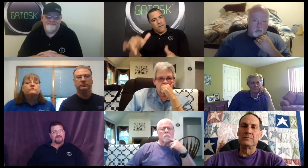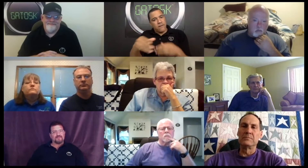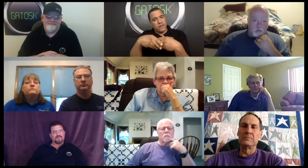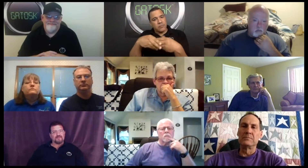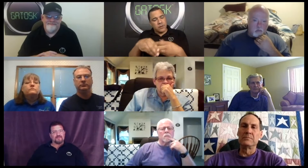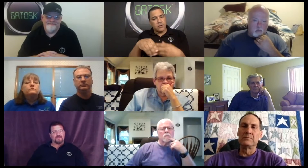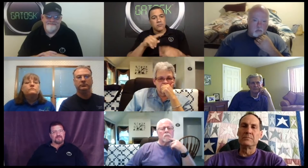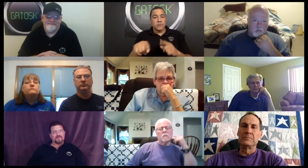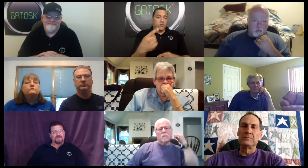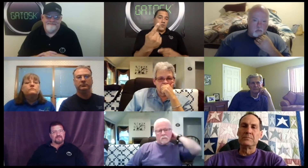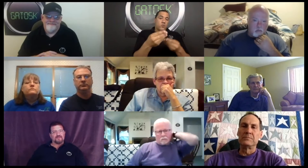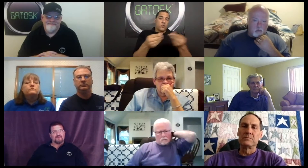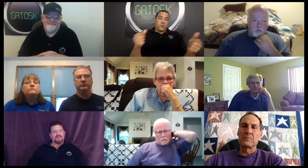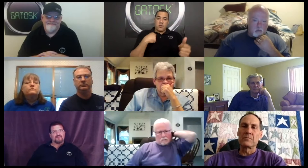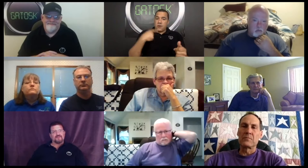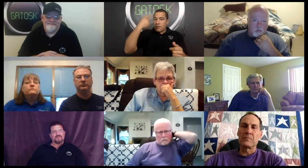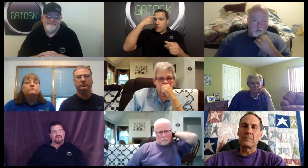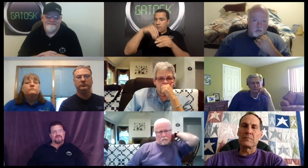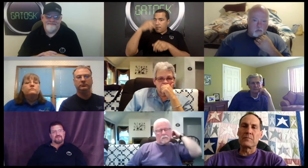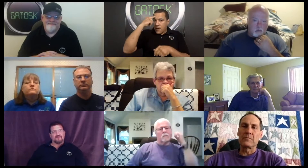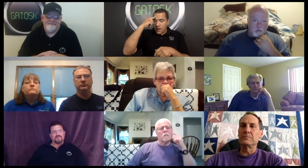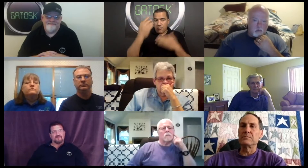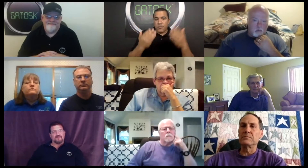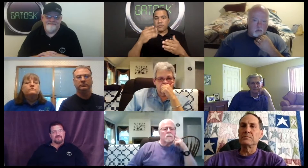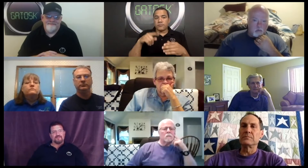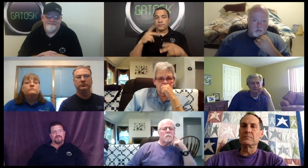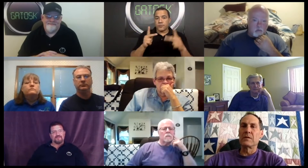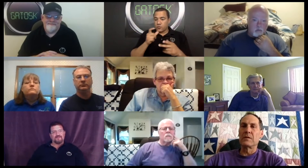the service package for the advertising, so that gives them flexibility. So